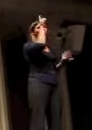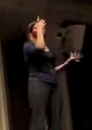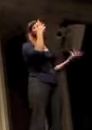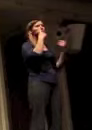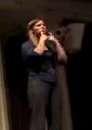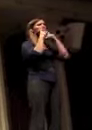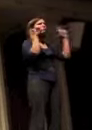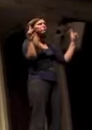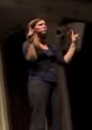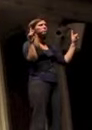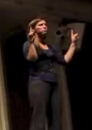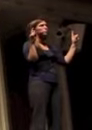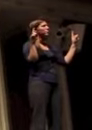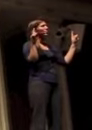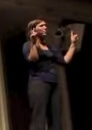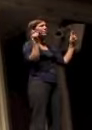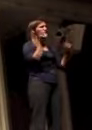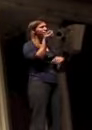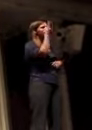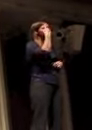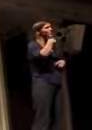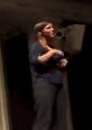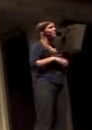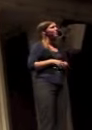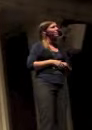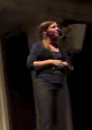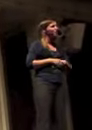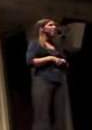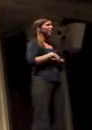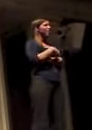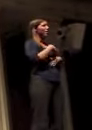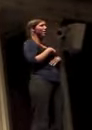I'm mad at you. I just got these stories, though.